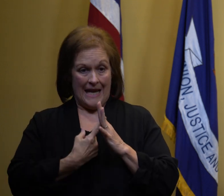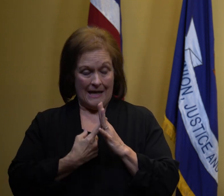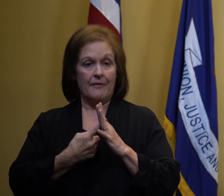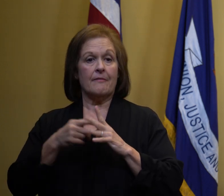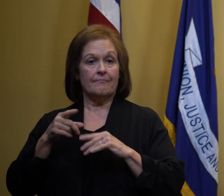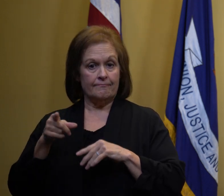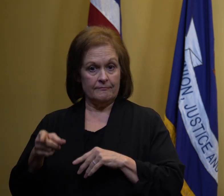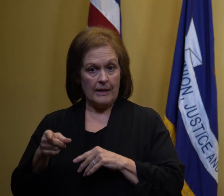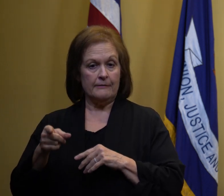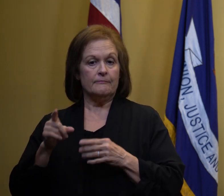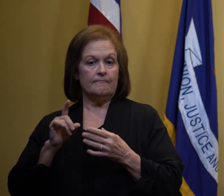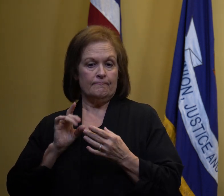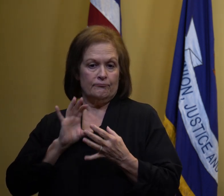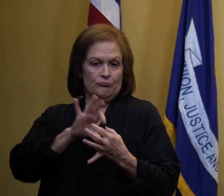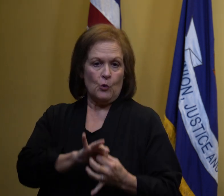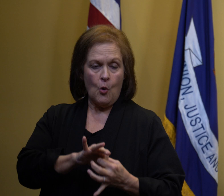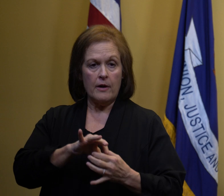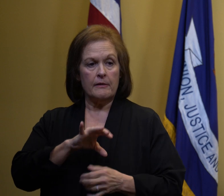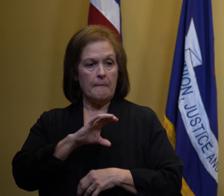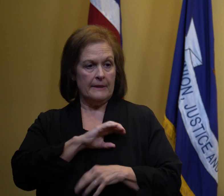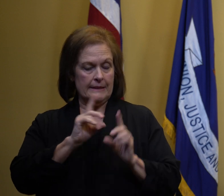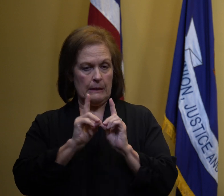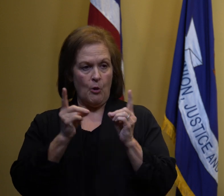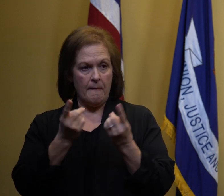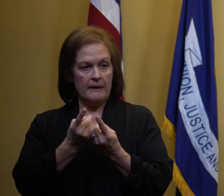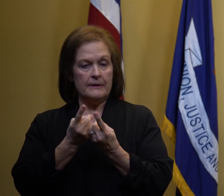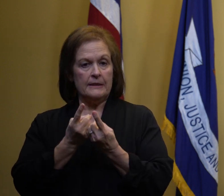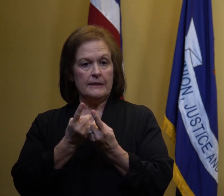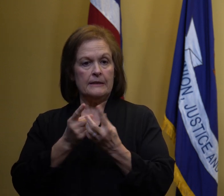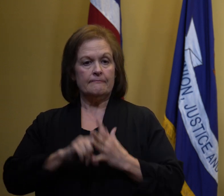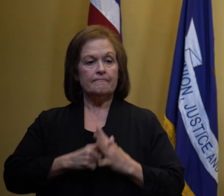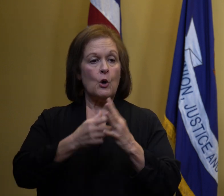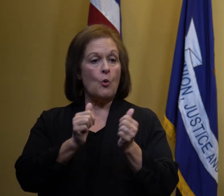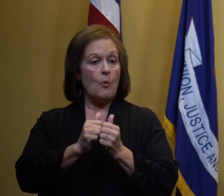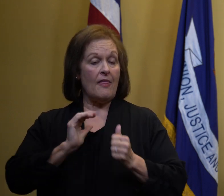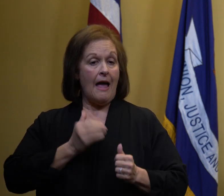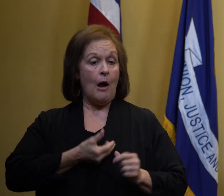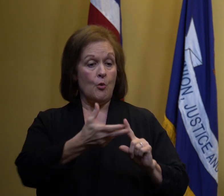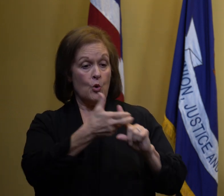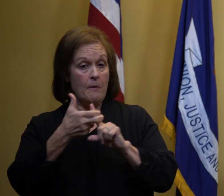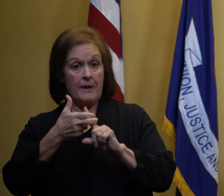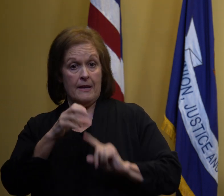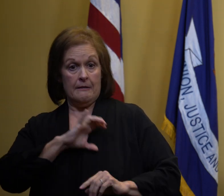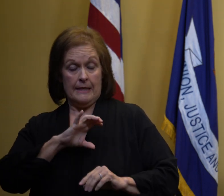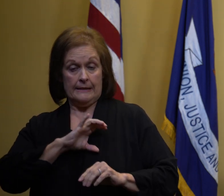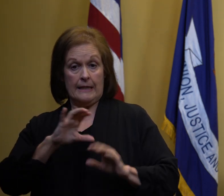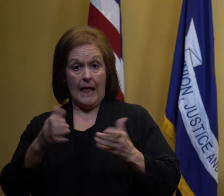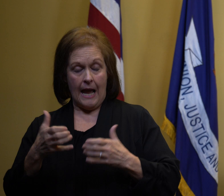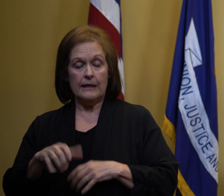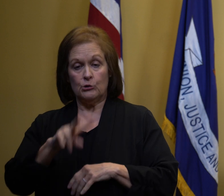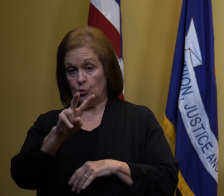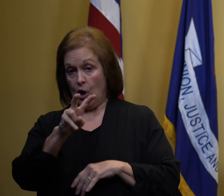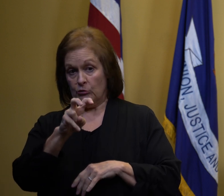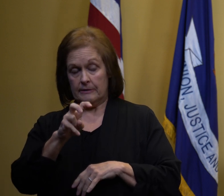journey to joining the New Orleans Police Department with the launch of our recruitment class 200. And as